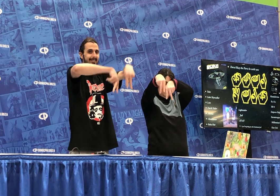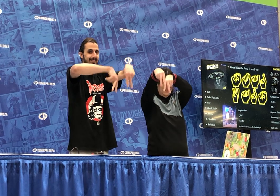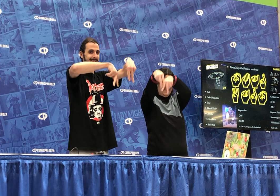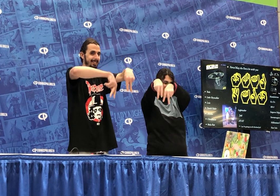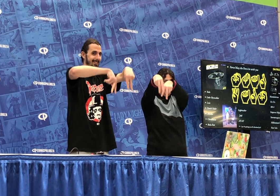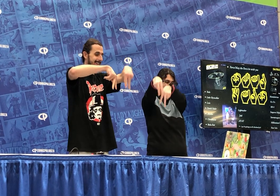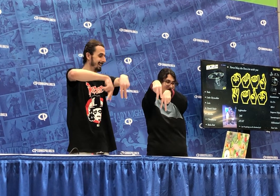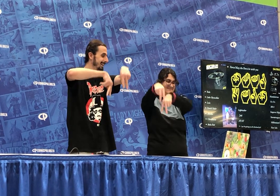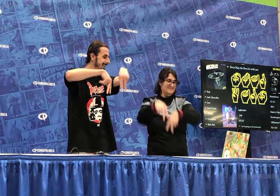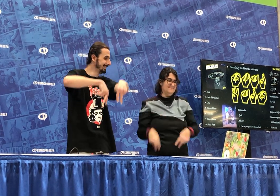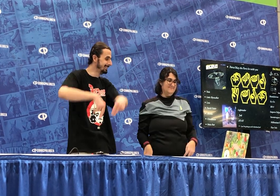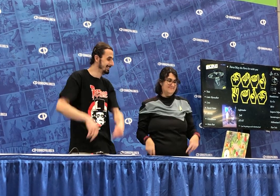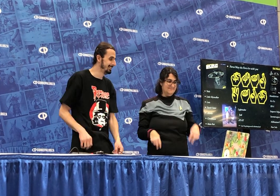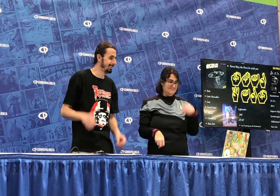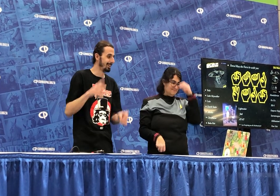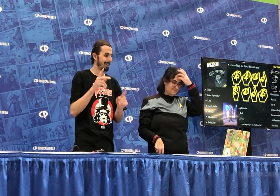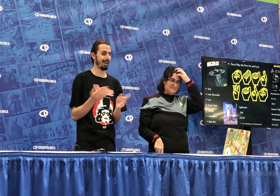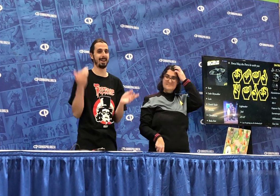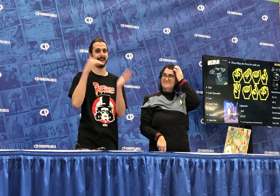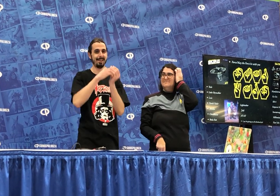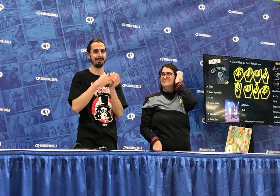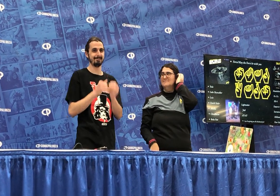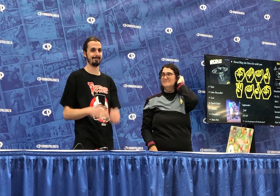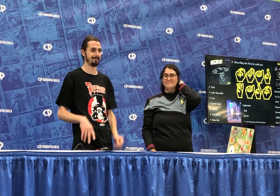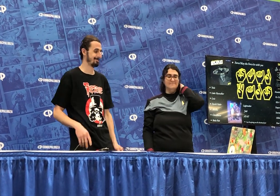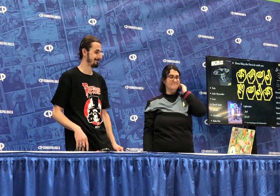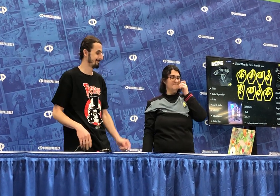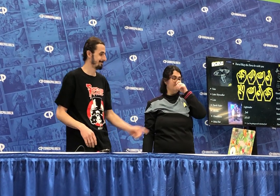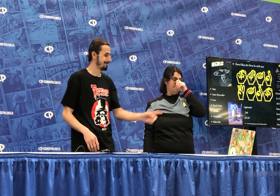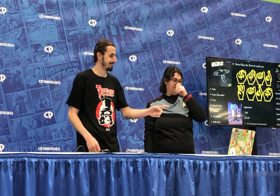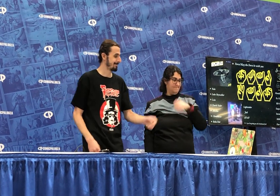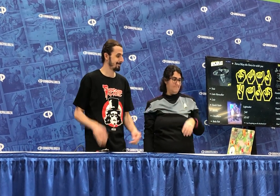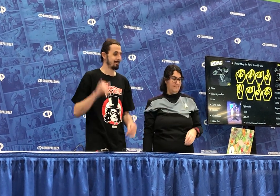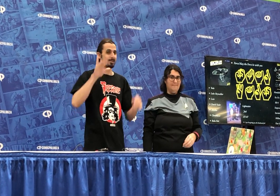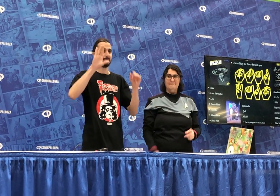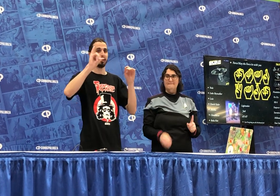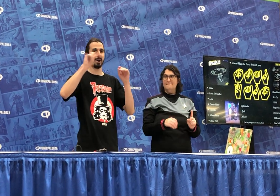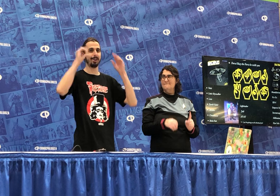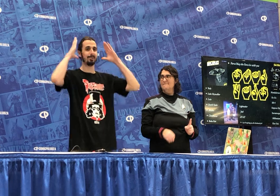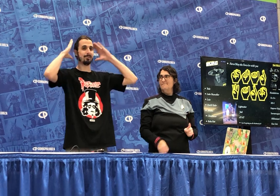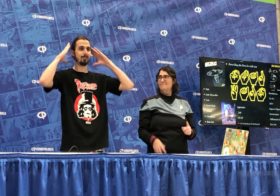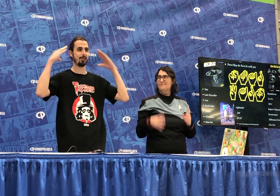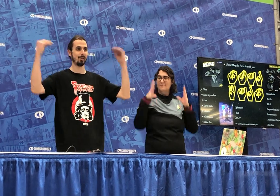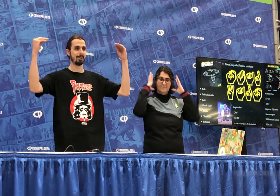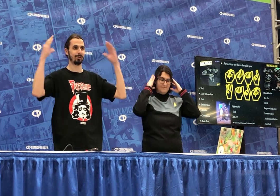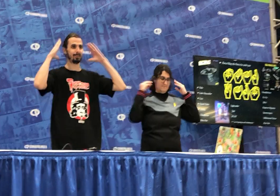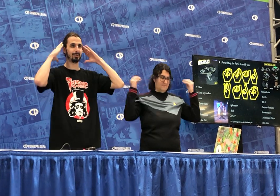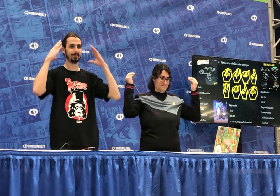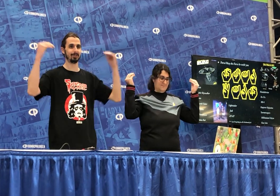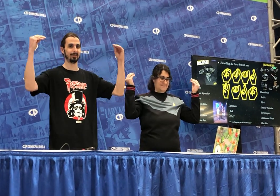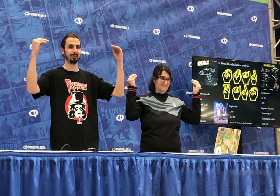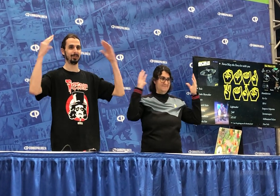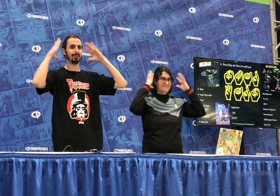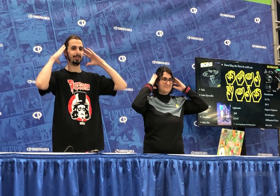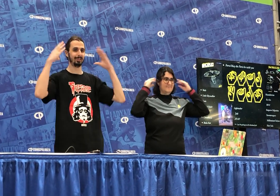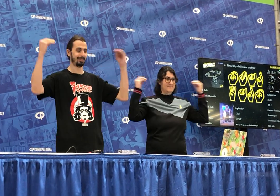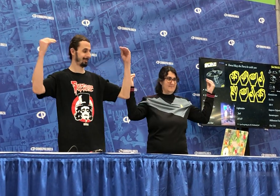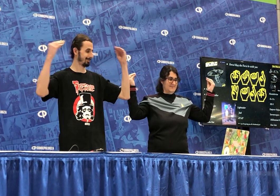AT-AT, like that. And we'll do those again. All right, so Yoda,